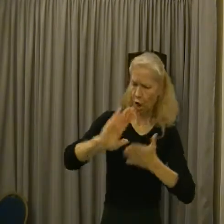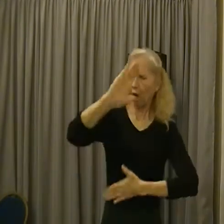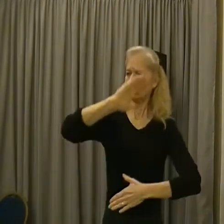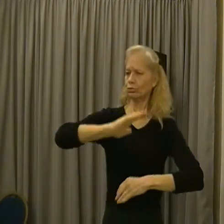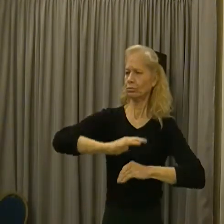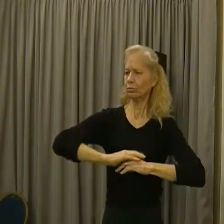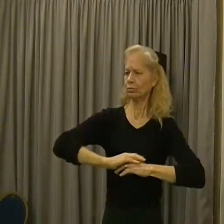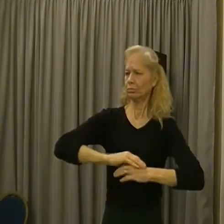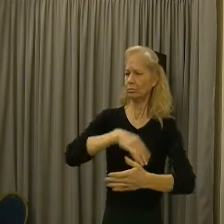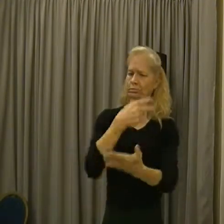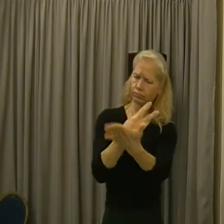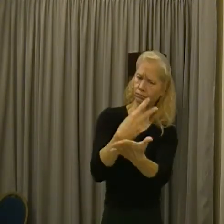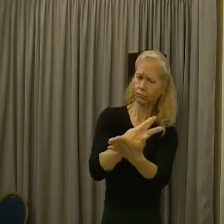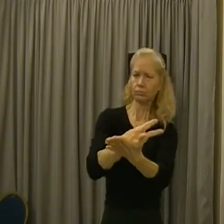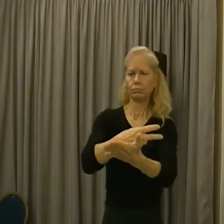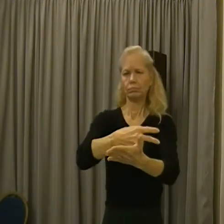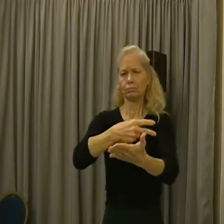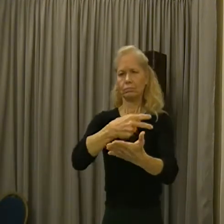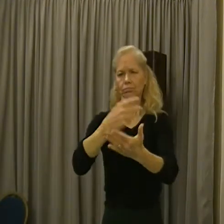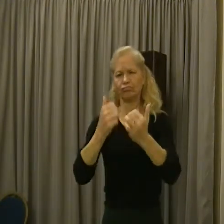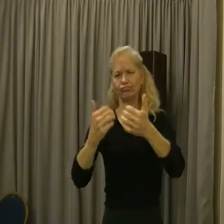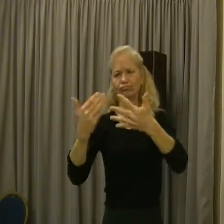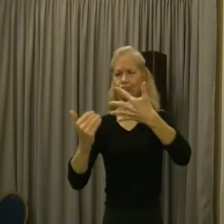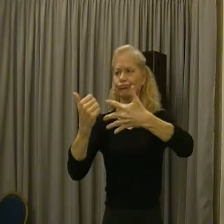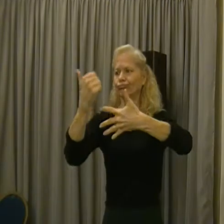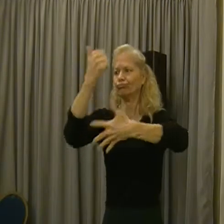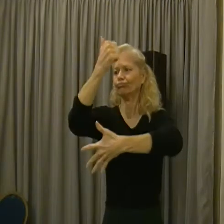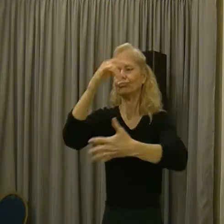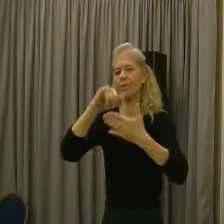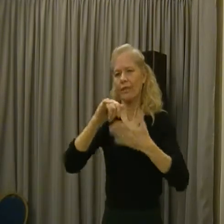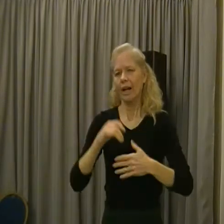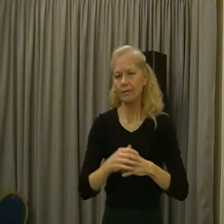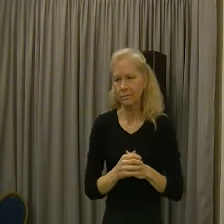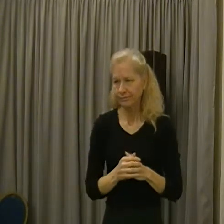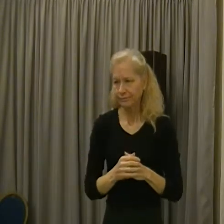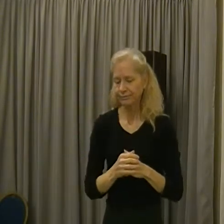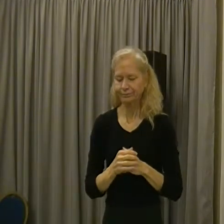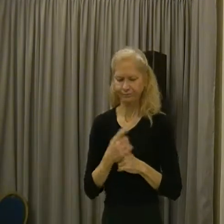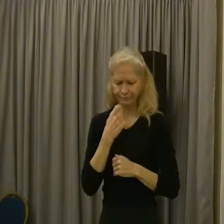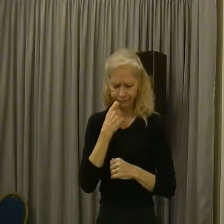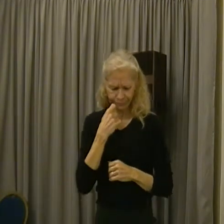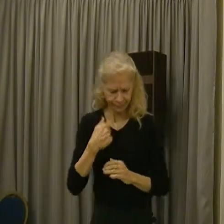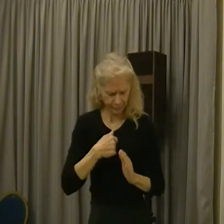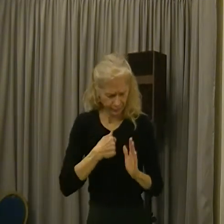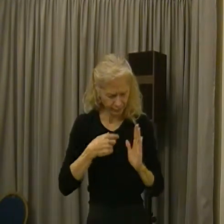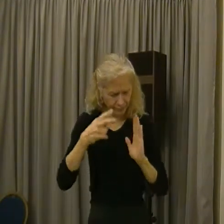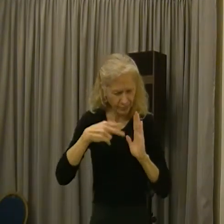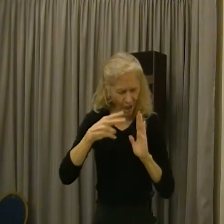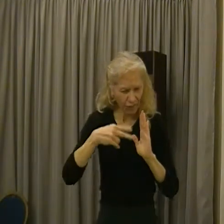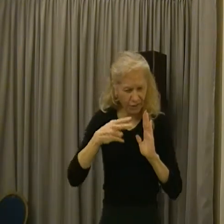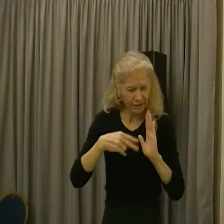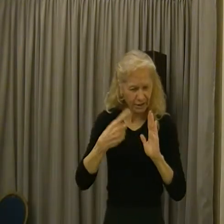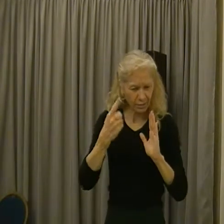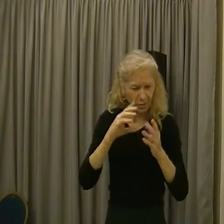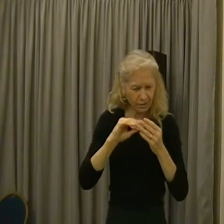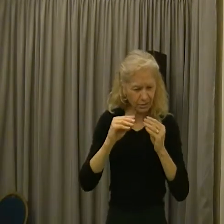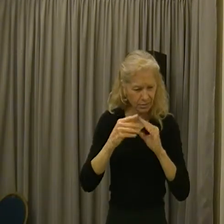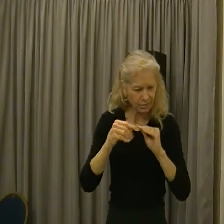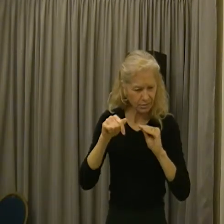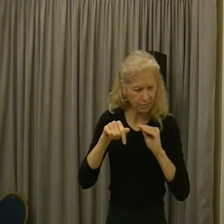149 colleges and universities here in the United States charged at least $50,000 per